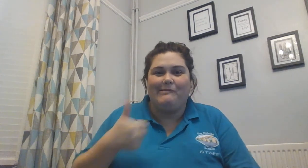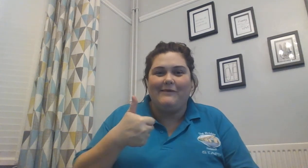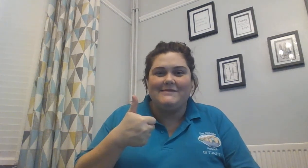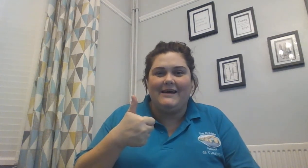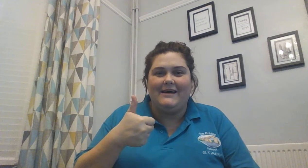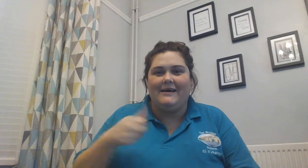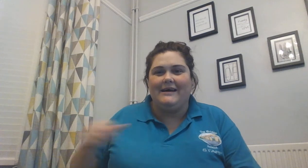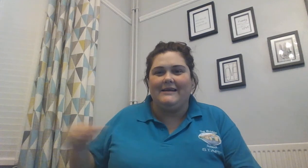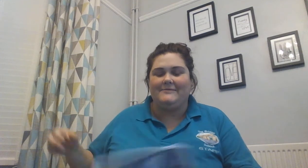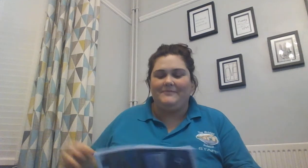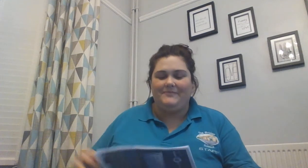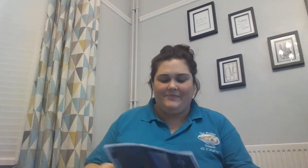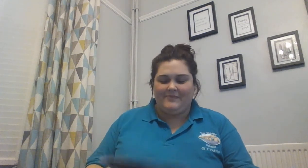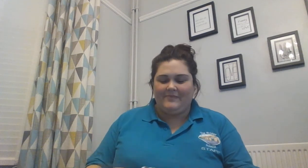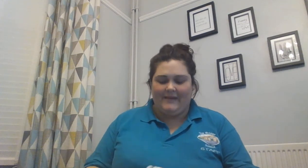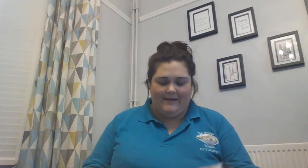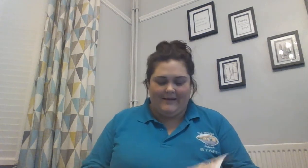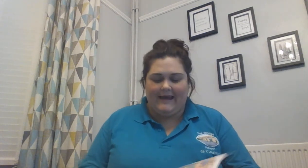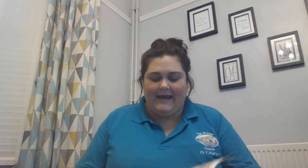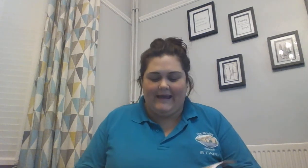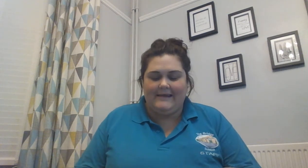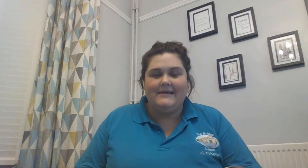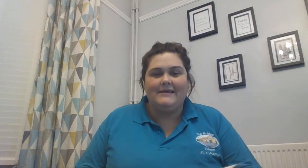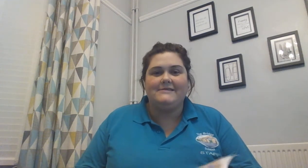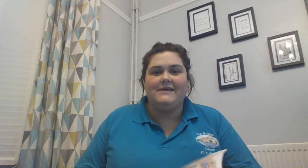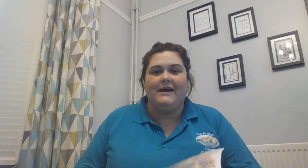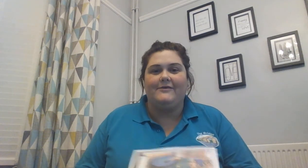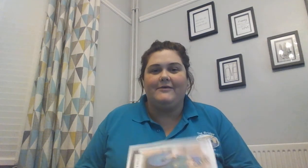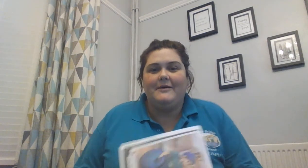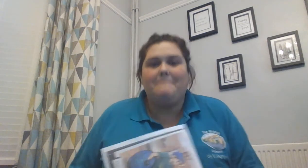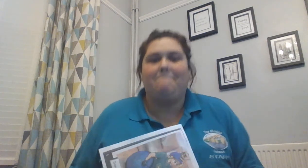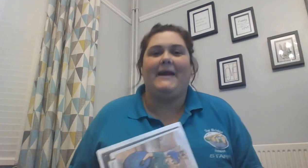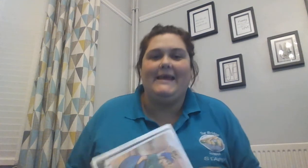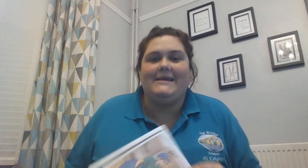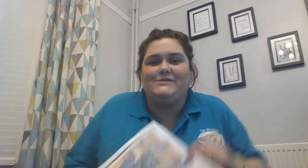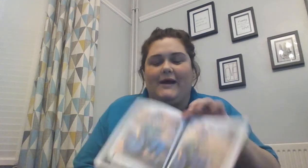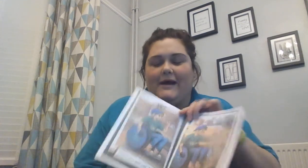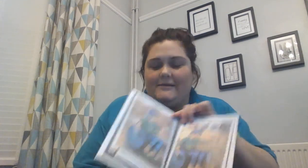Well done. Okay, so page one.